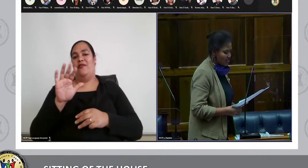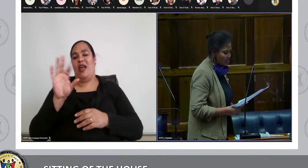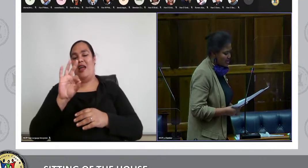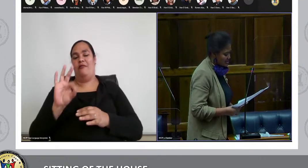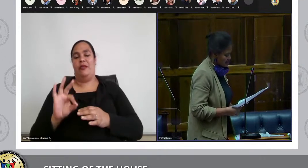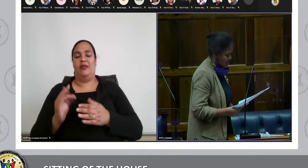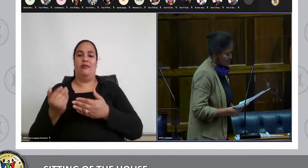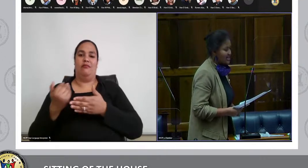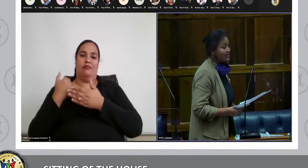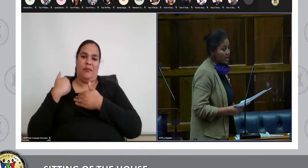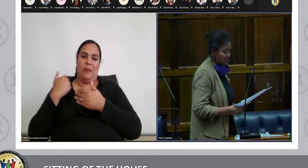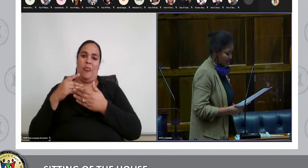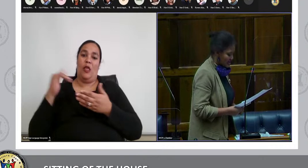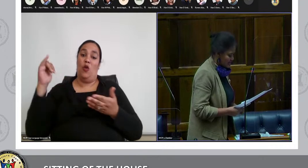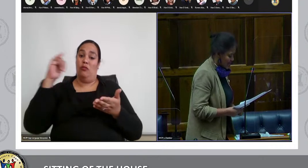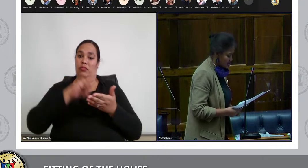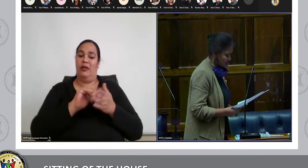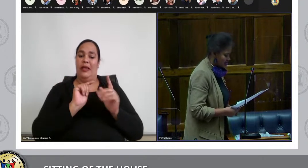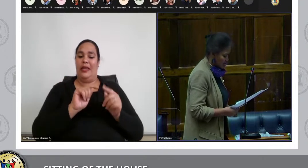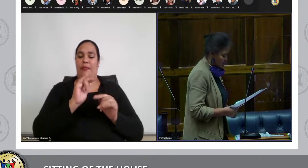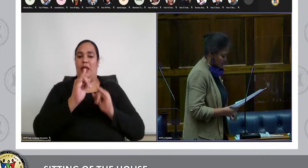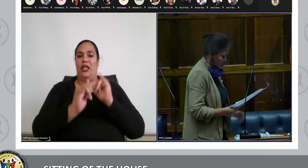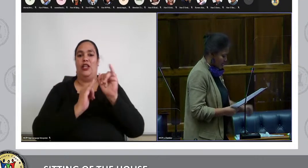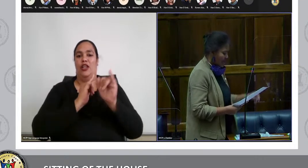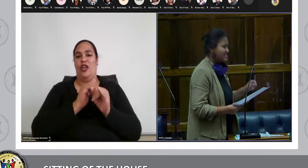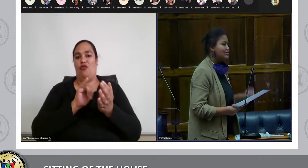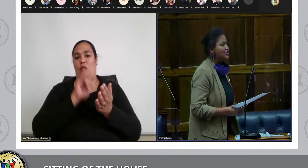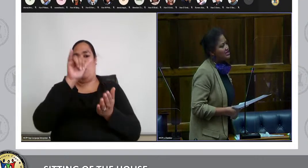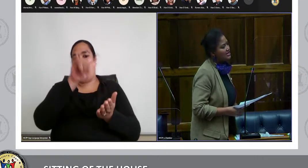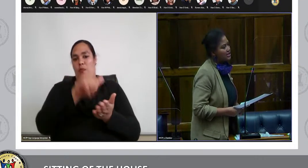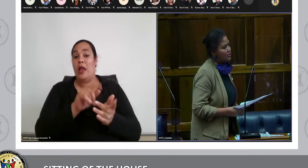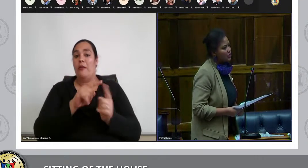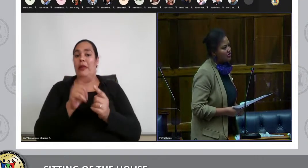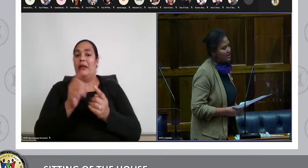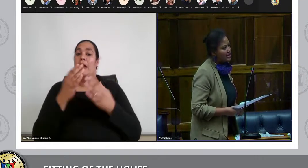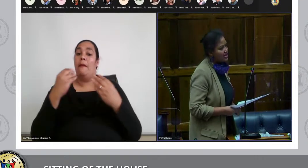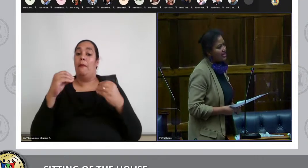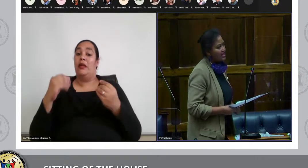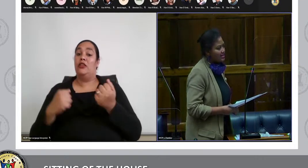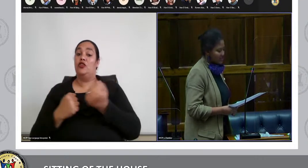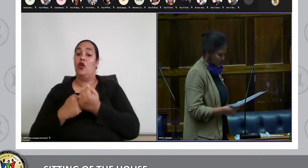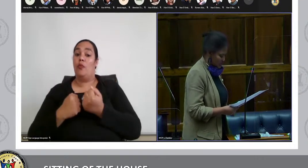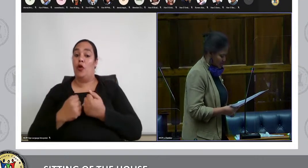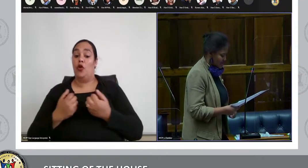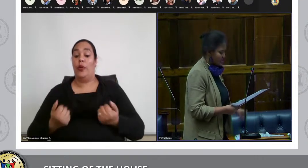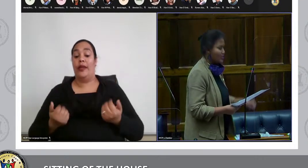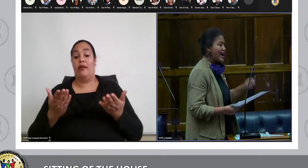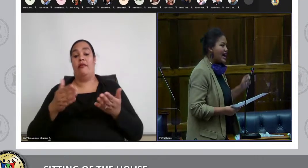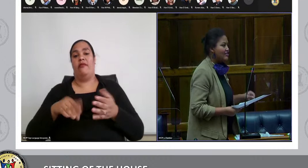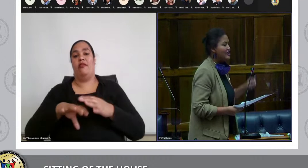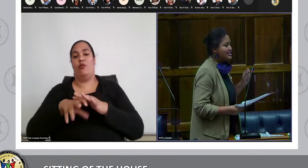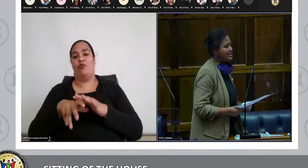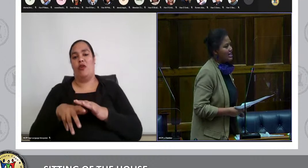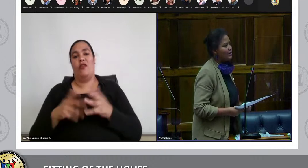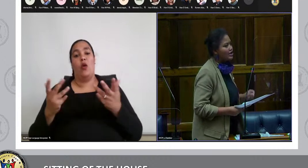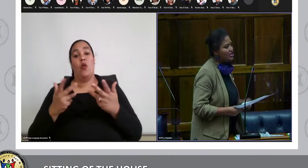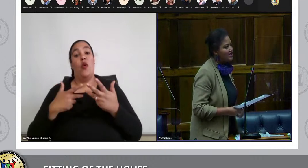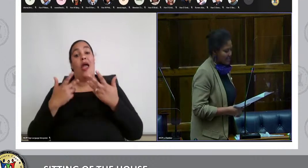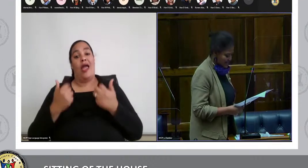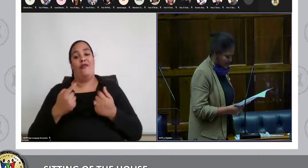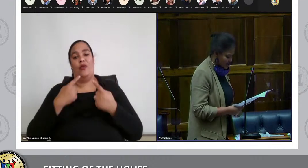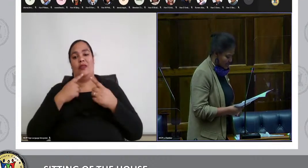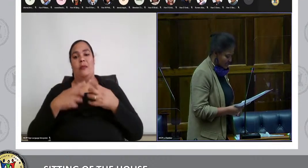recovery of domestic arrivals at Cape Town International Airport. And some of the business support we've been giving in this province is we have set